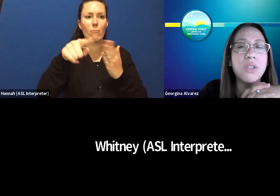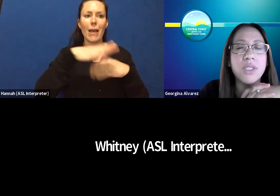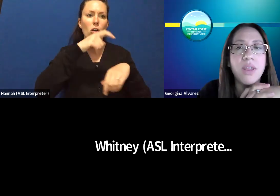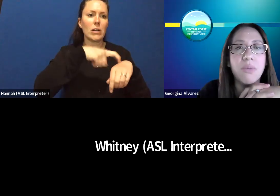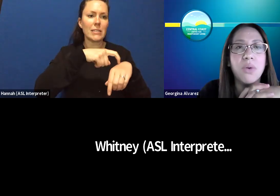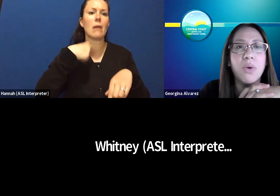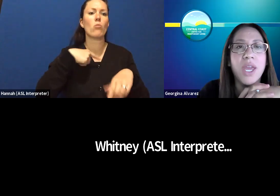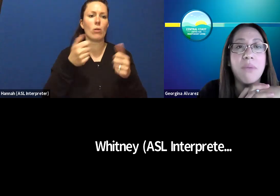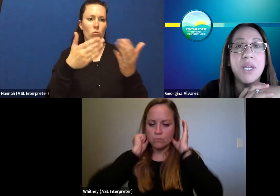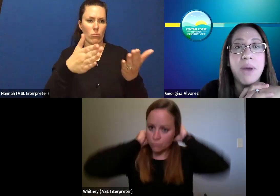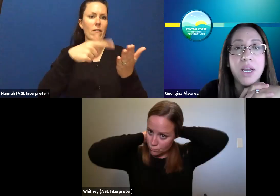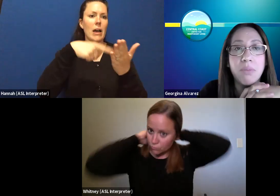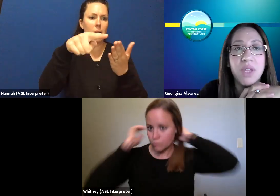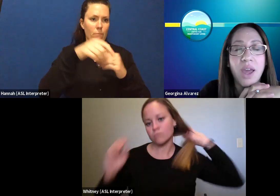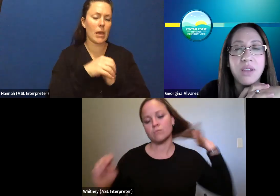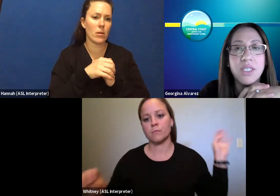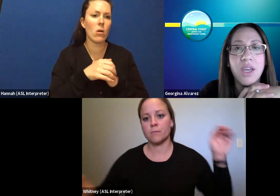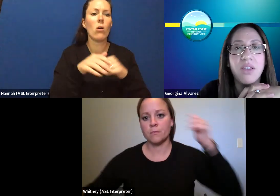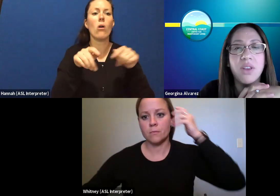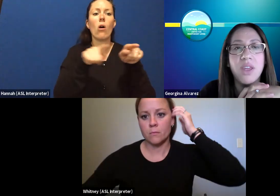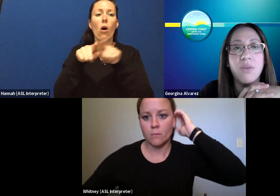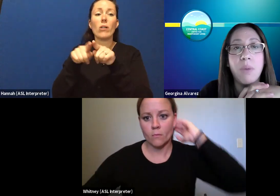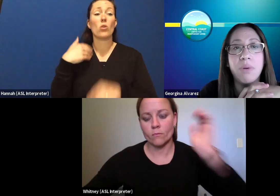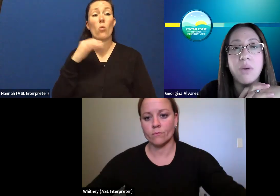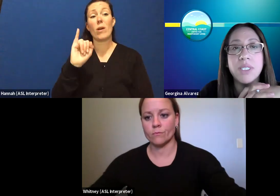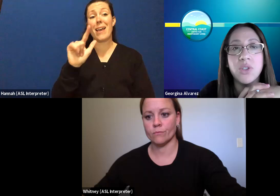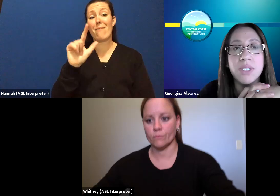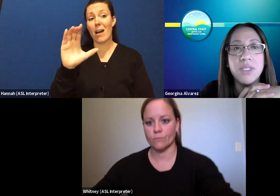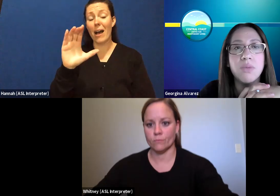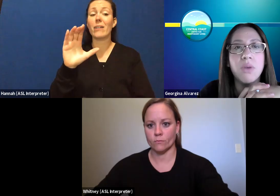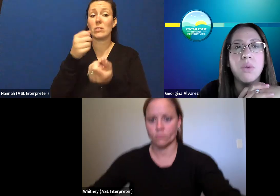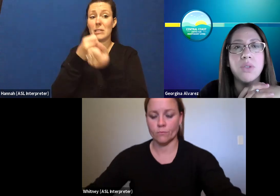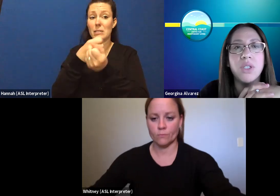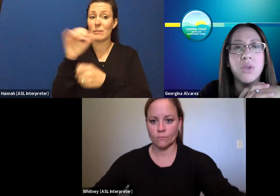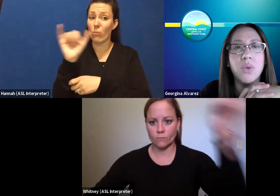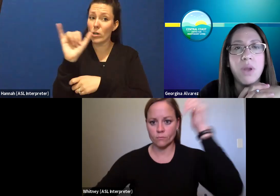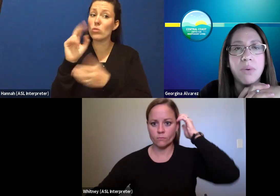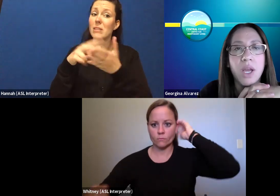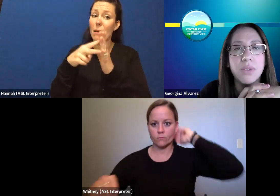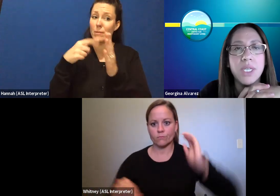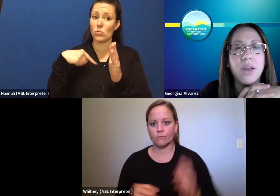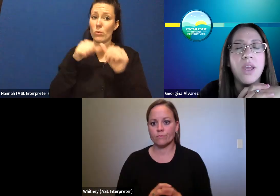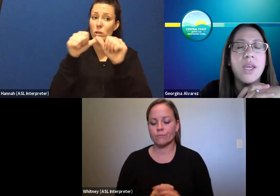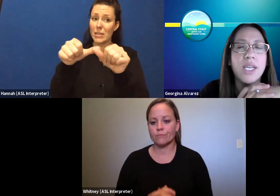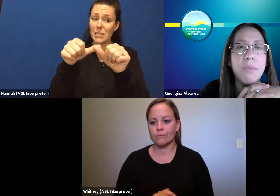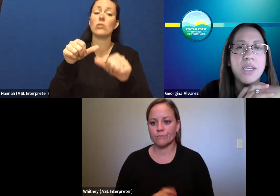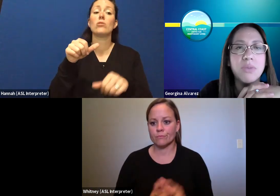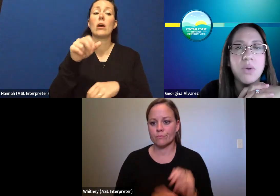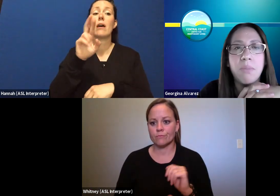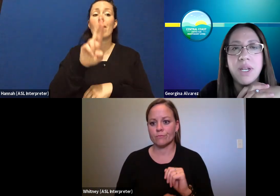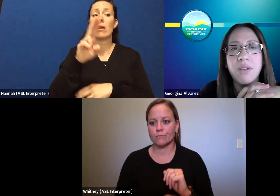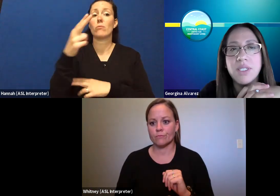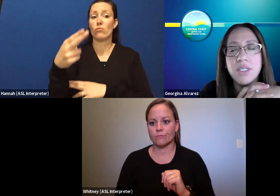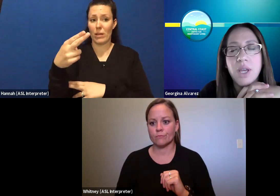We also say them, you know, they have the backup of the ILC under the rapid housing services. We will continue doing rapid housing, case